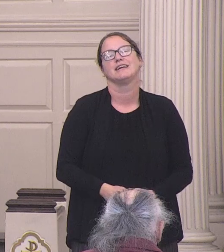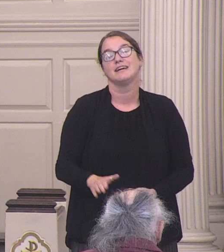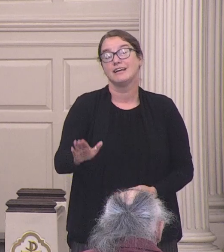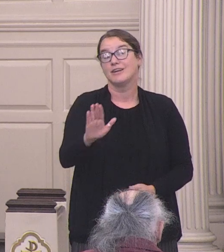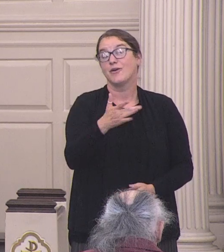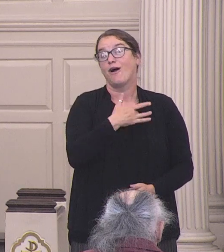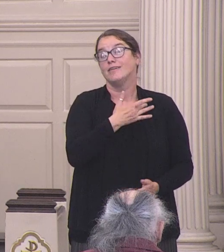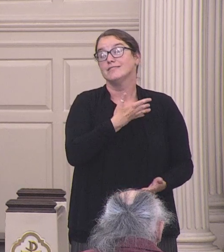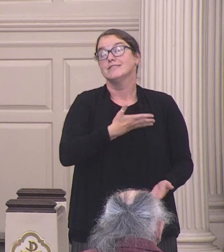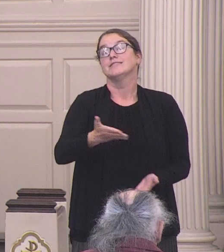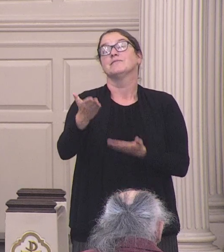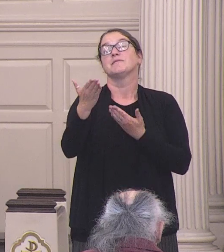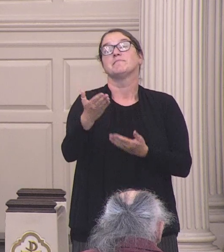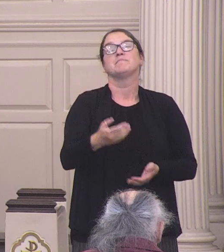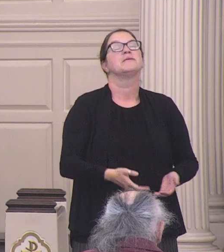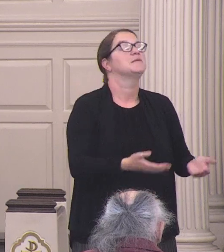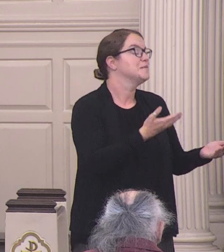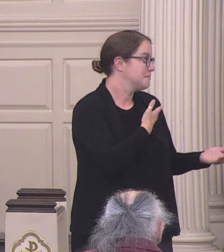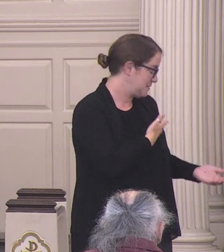spirit. Lift up your hearts.